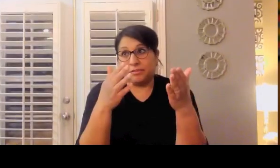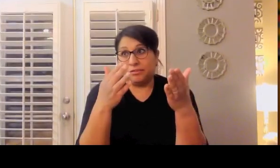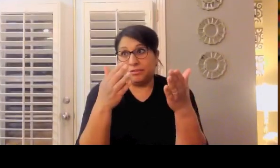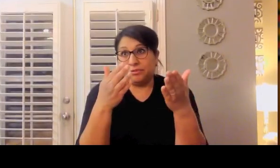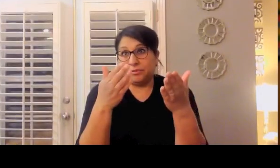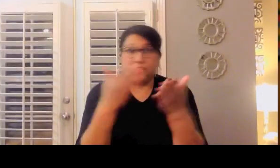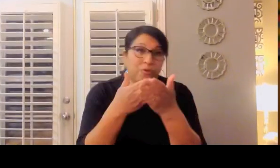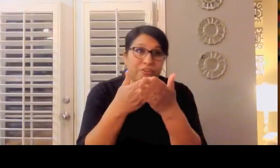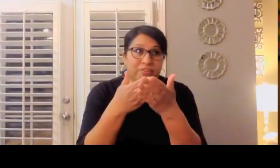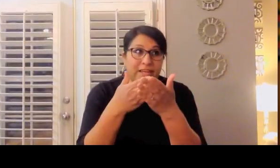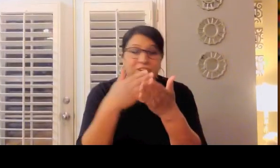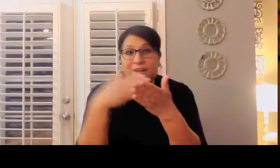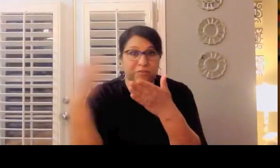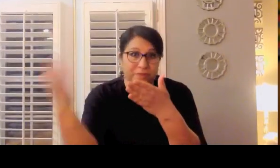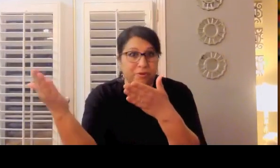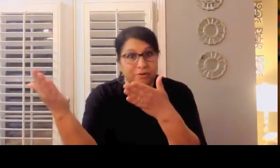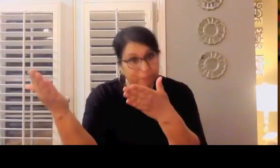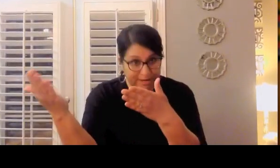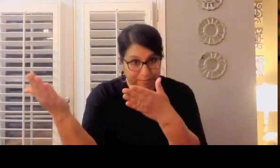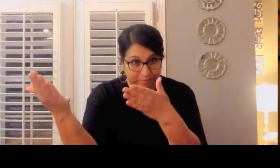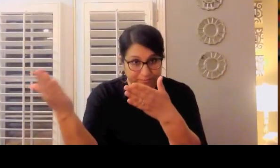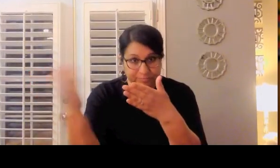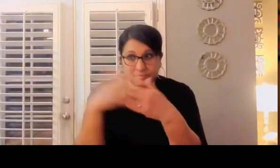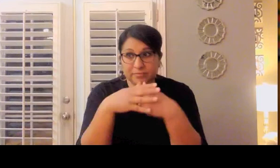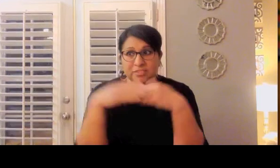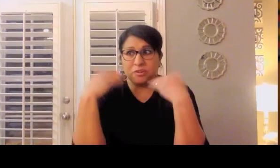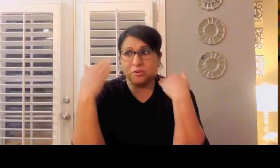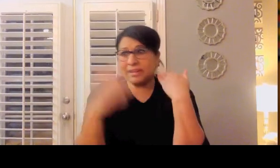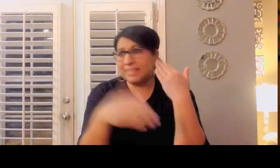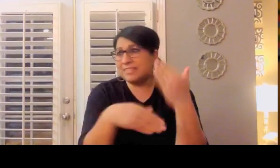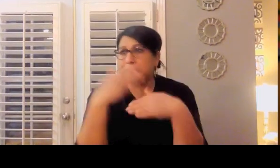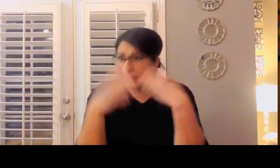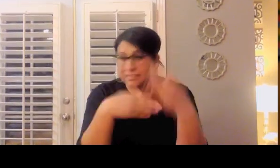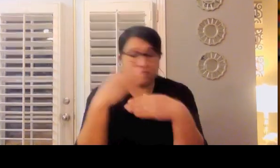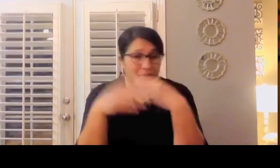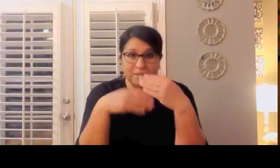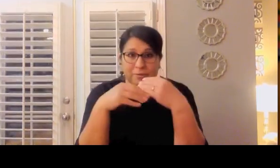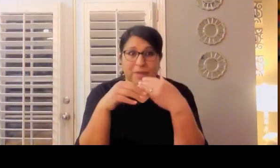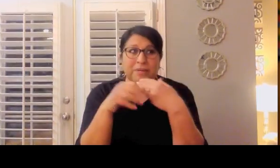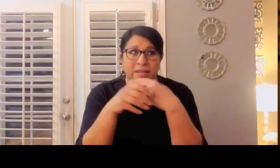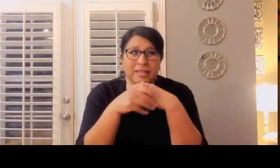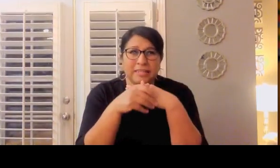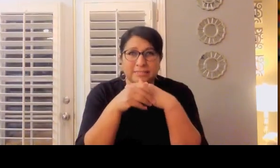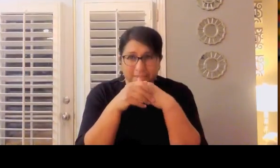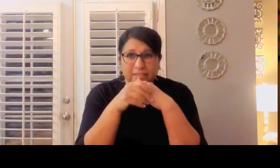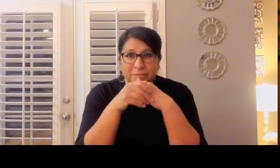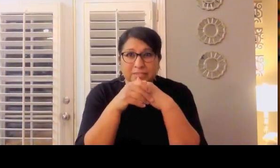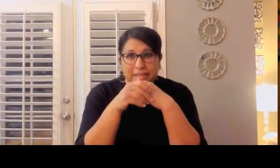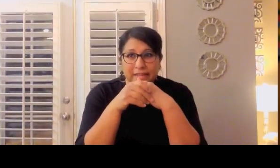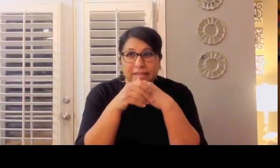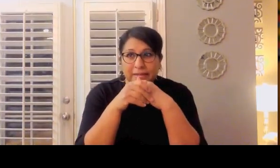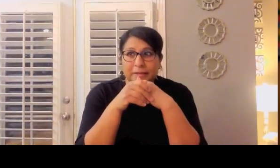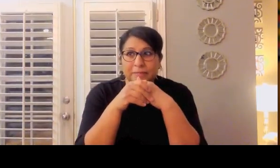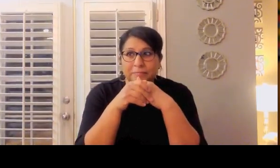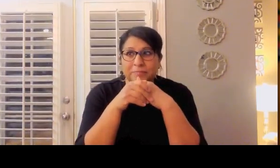if you were to order today, you have to be ordering for April. Right. So like it's busy all year round, but still I would